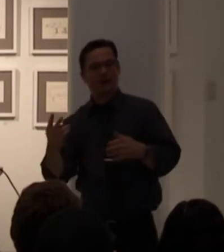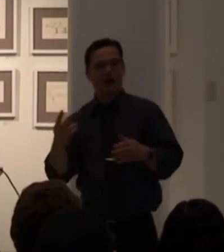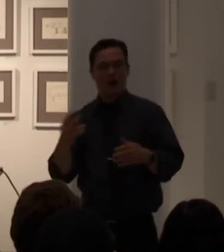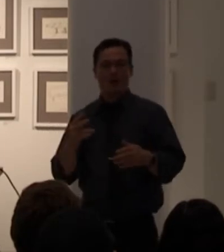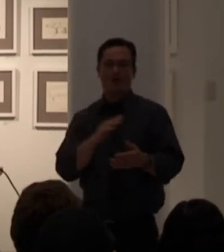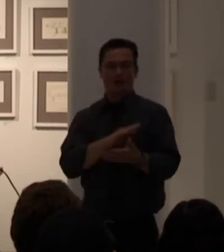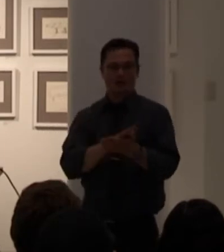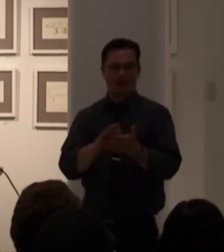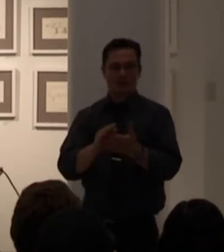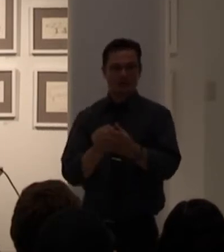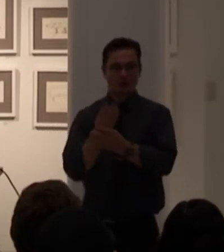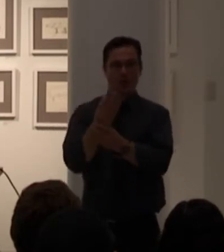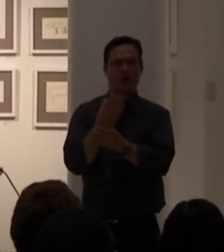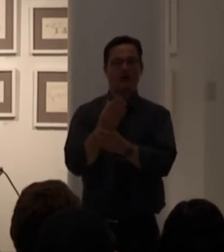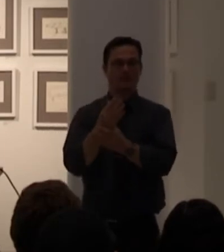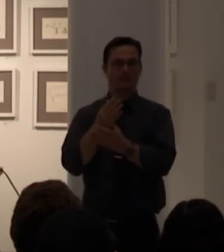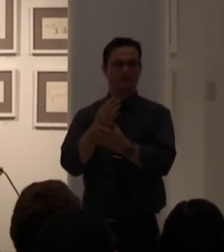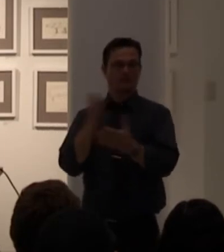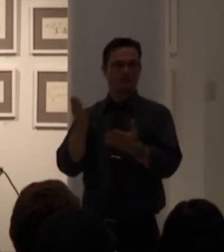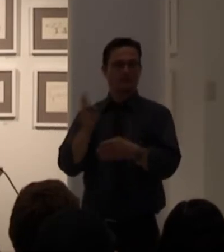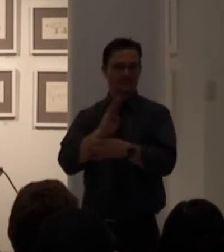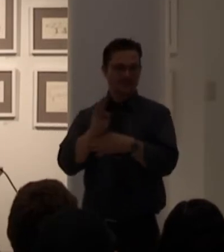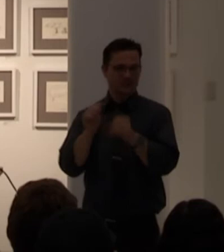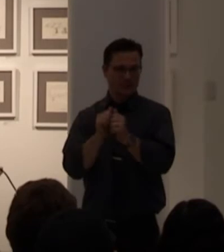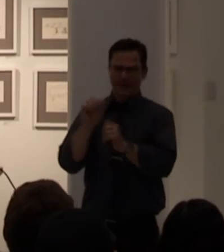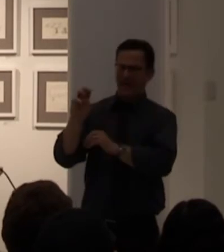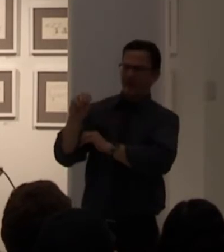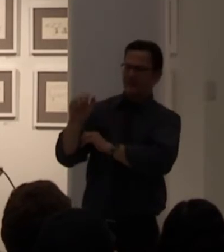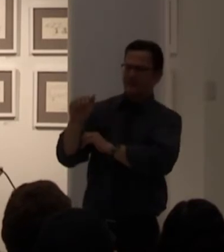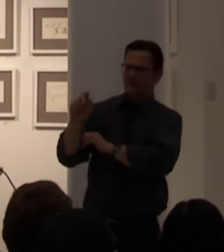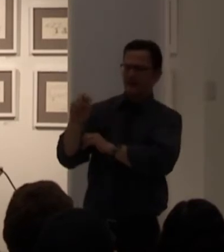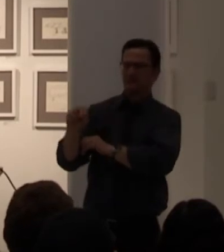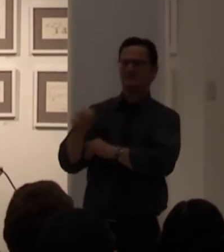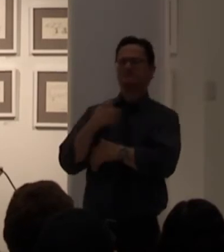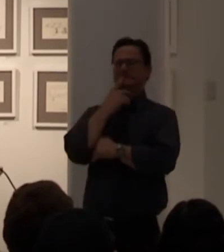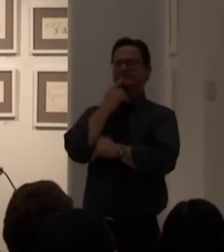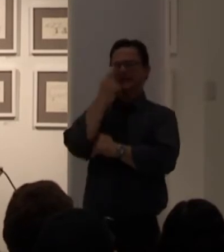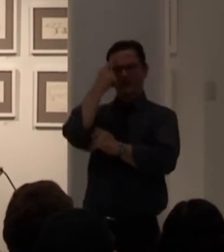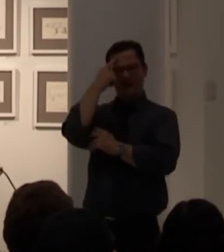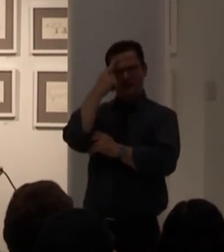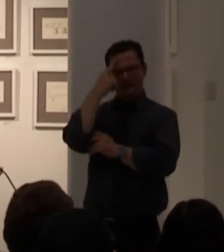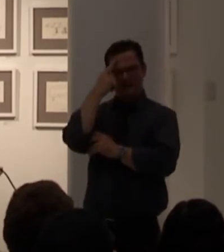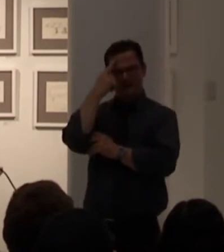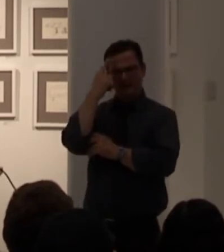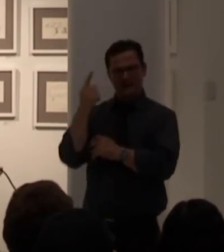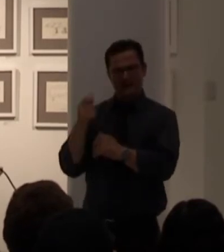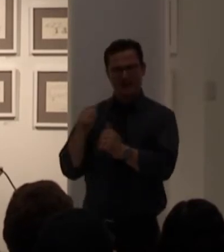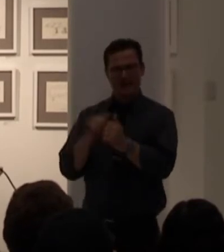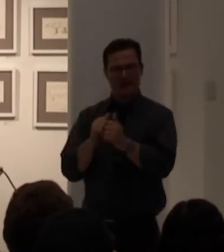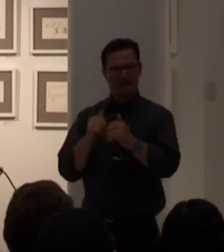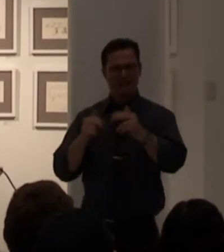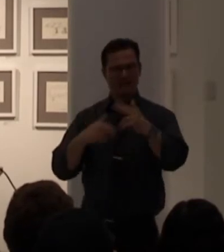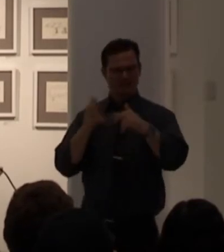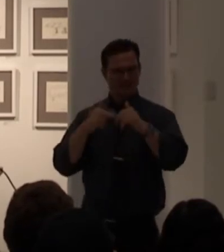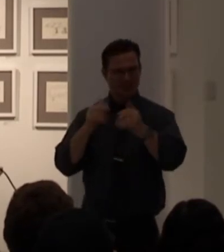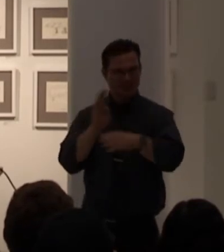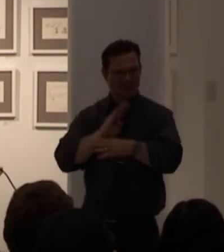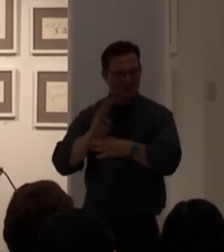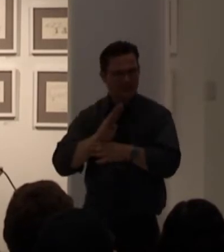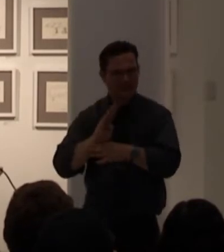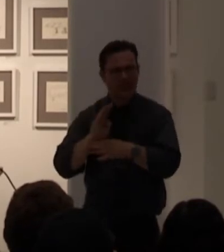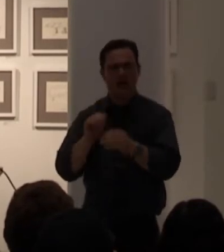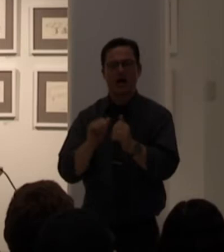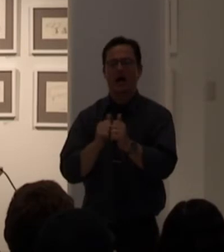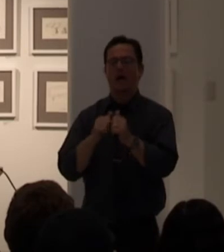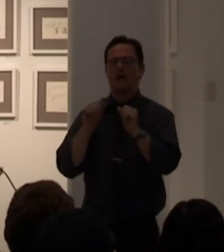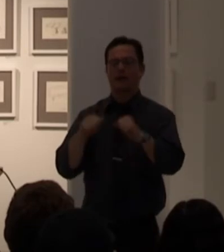nice growing business with Amazon. So I started saying the only way that we're going to really be able to build this business is how can we